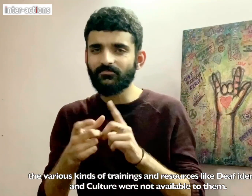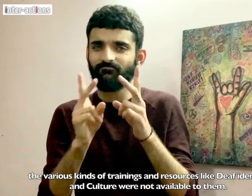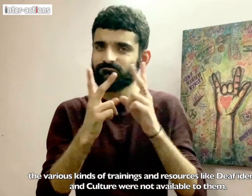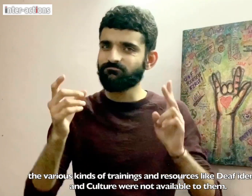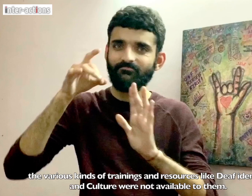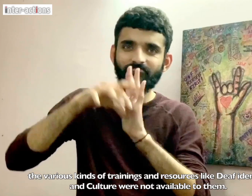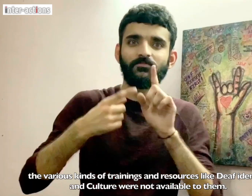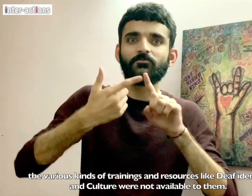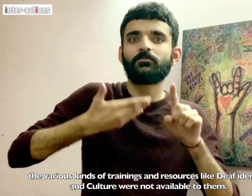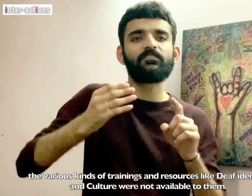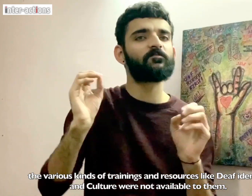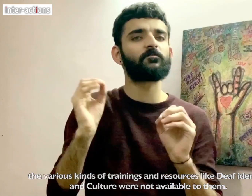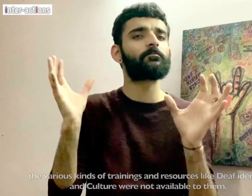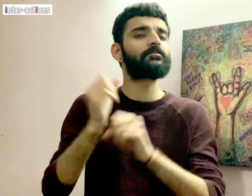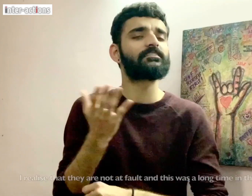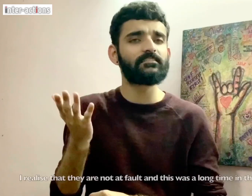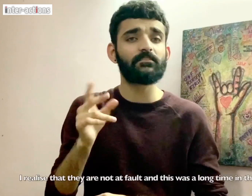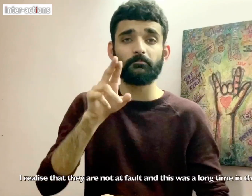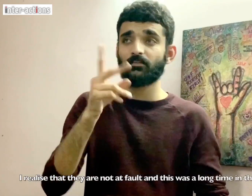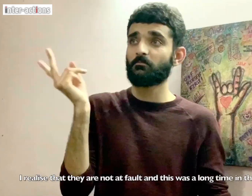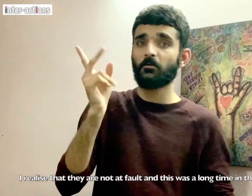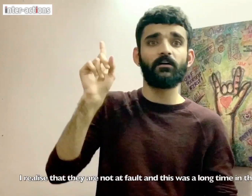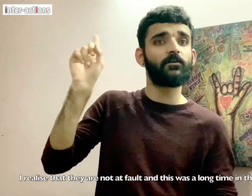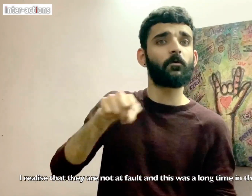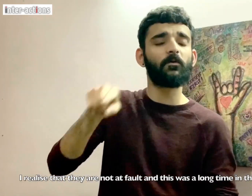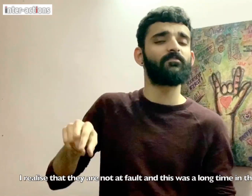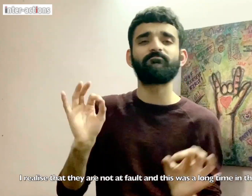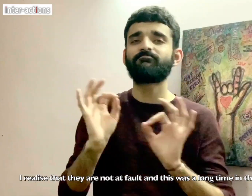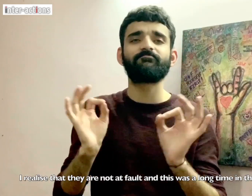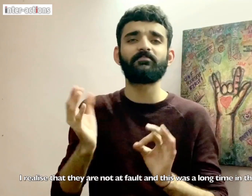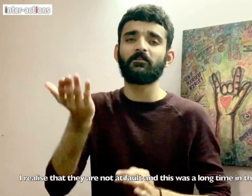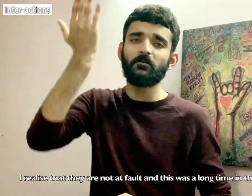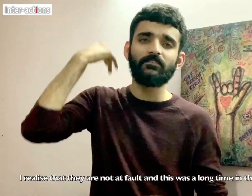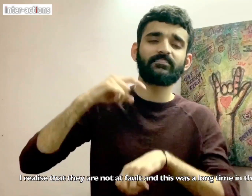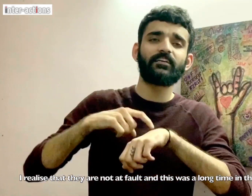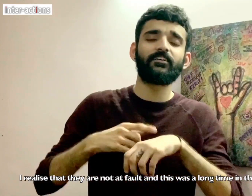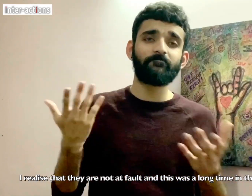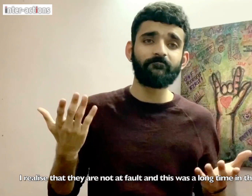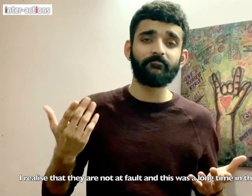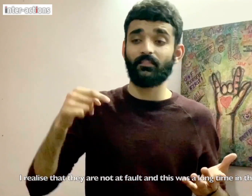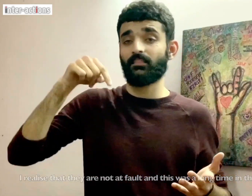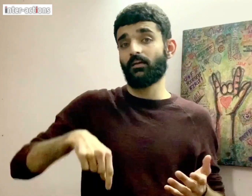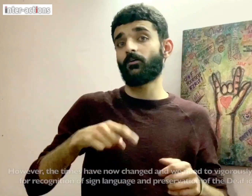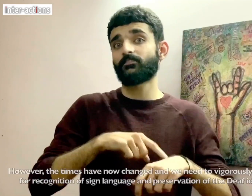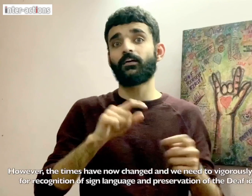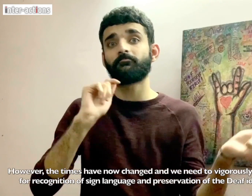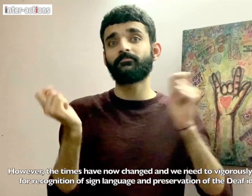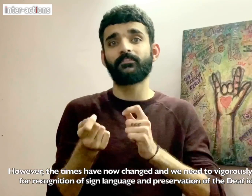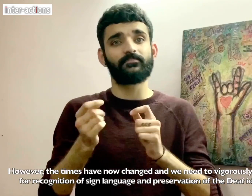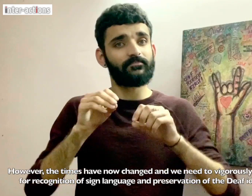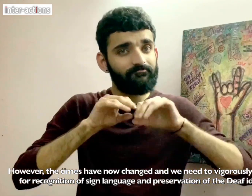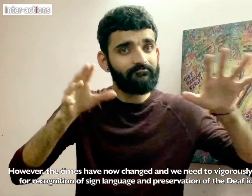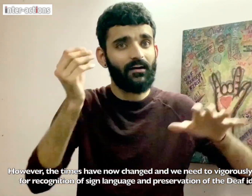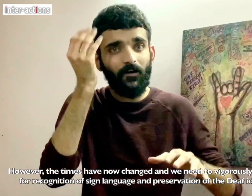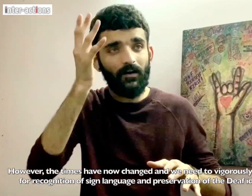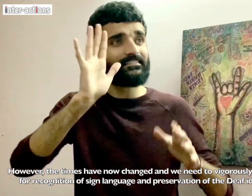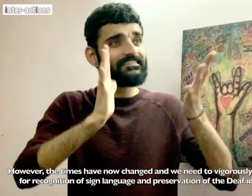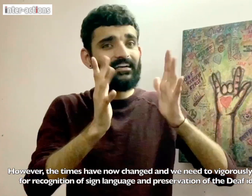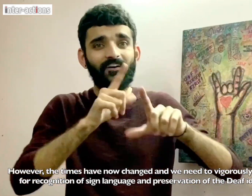and culture were not available to them. I realize they are not at fault and this was a long time in the past. However, the times have now changed and we need to vigorously